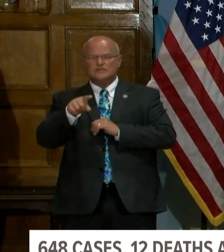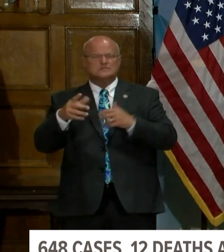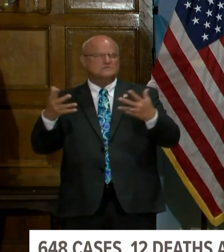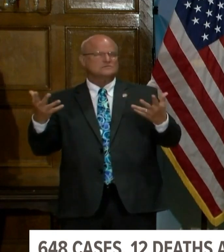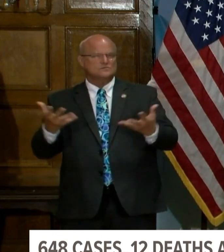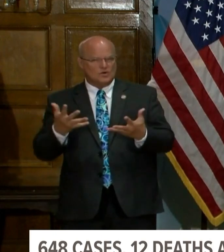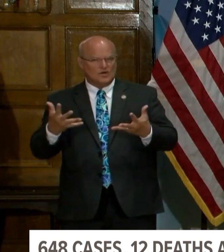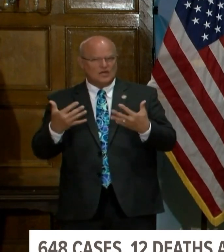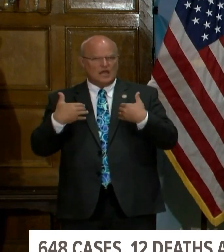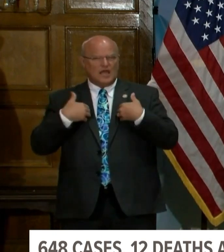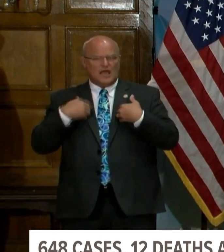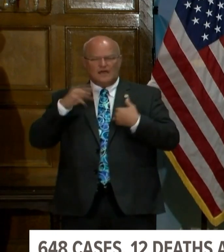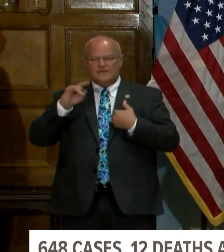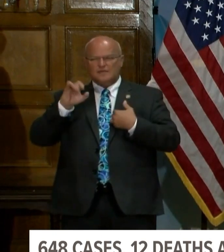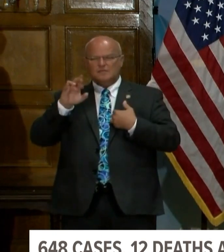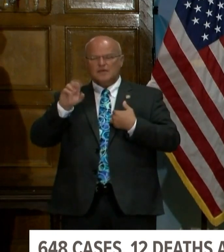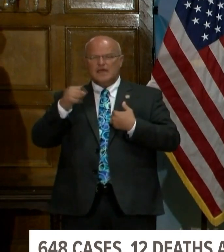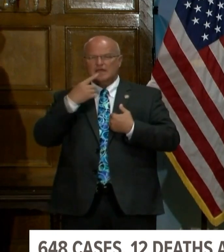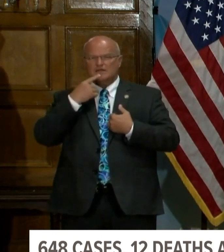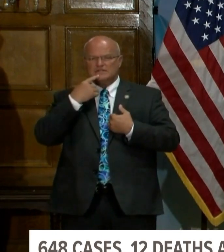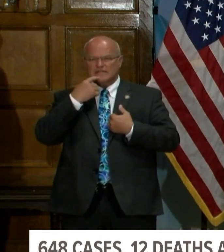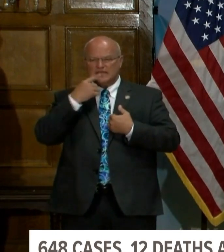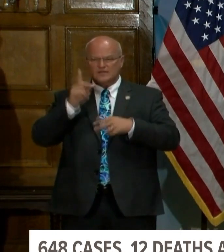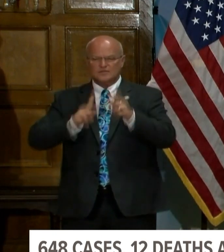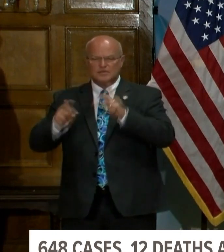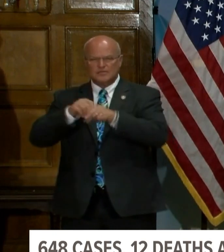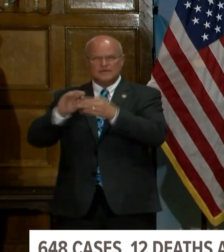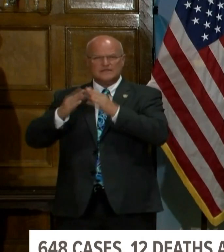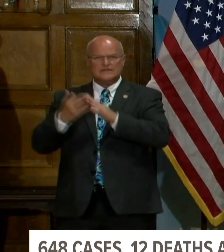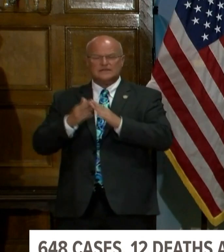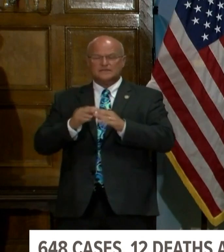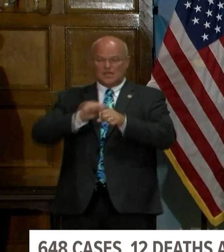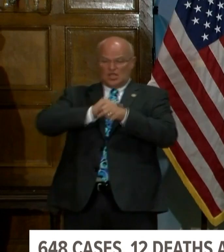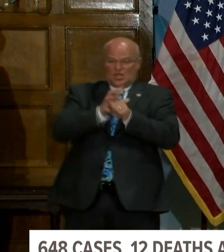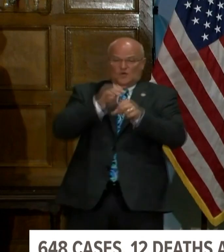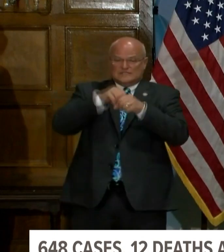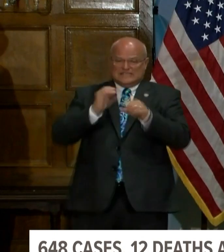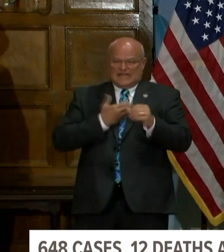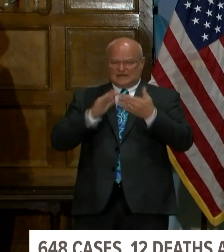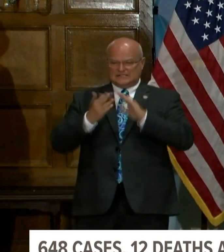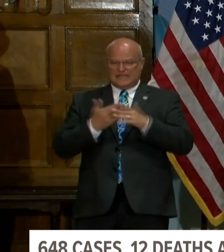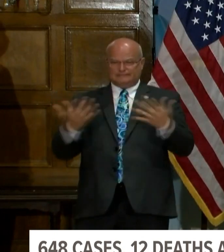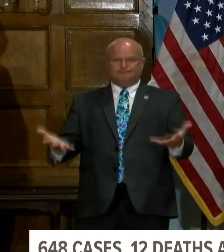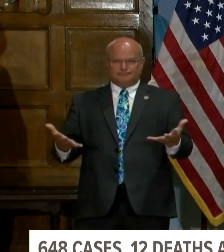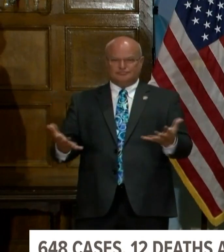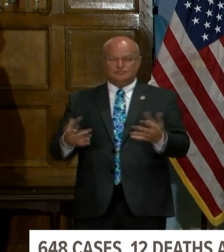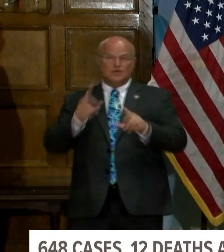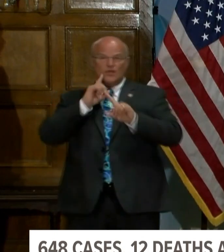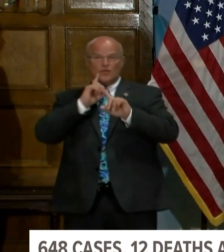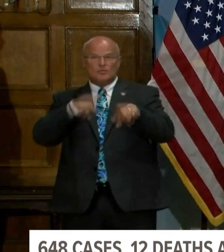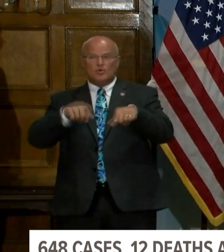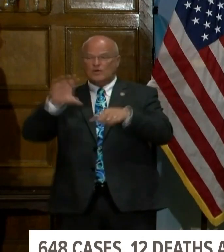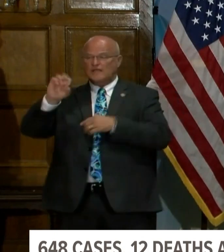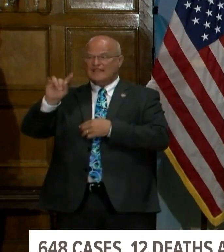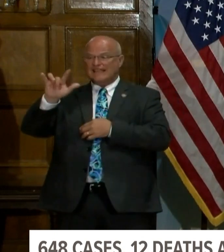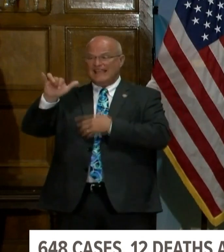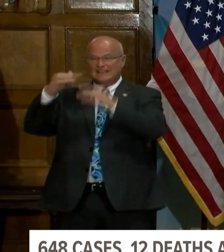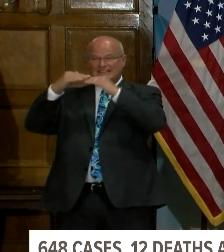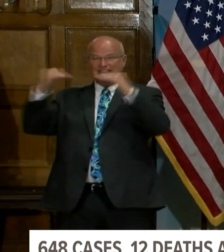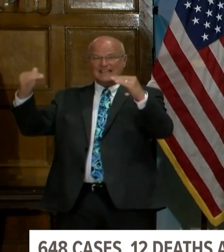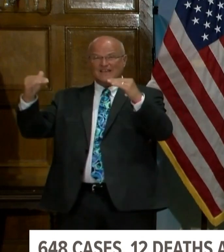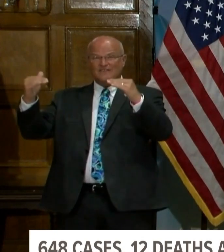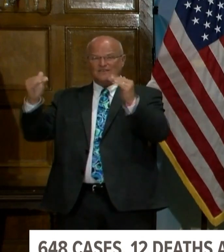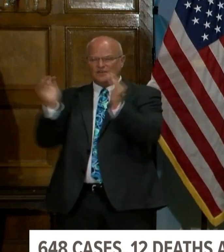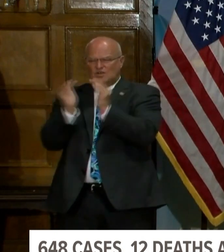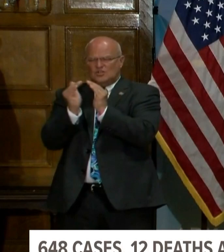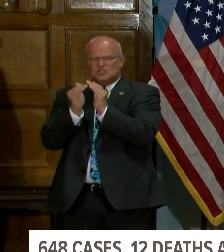be able to have those mayors be able to say to their constituents, COVID is in our town. When the reports come out at the county level, a